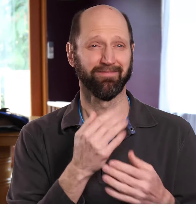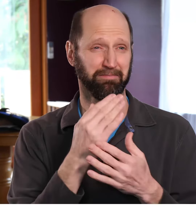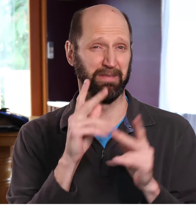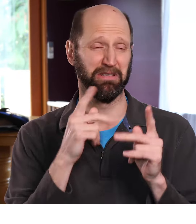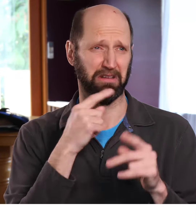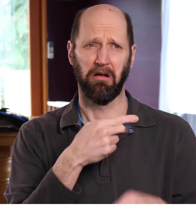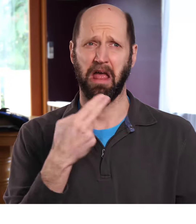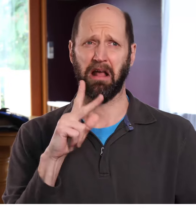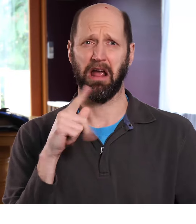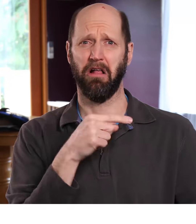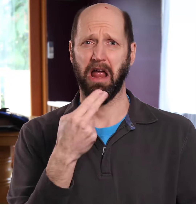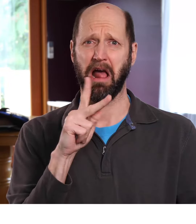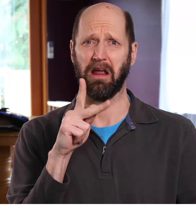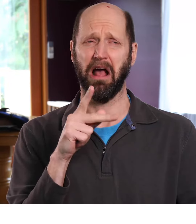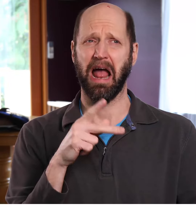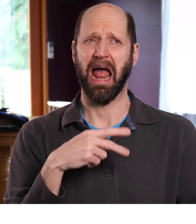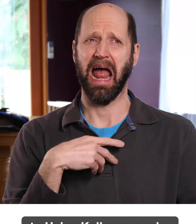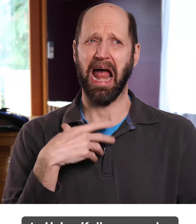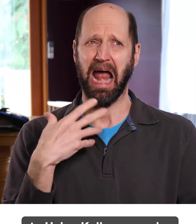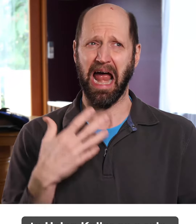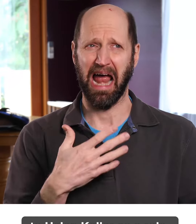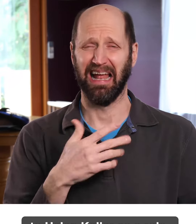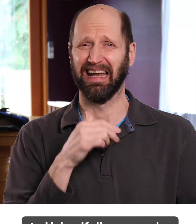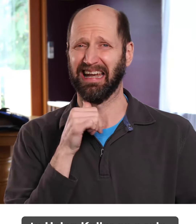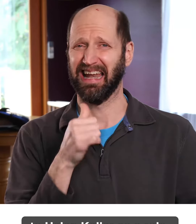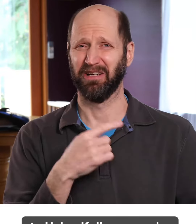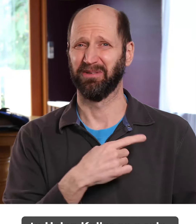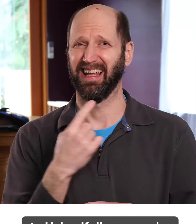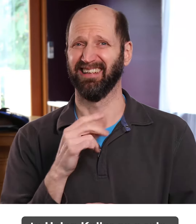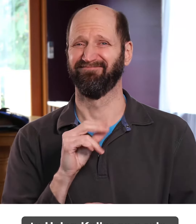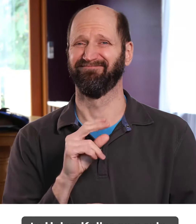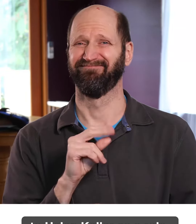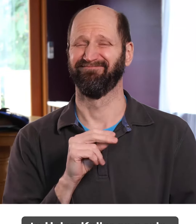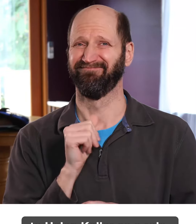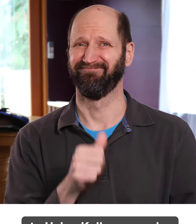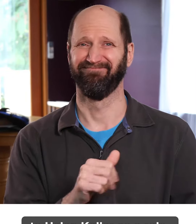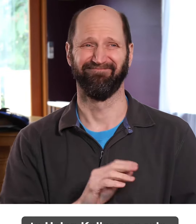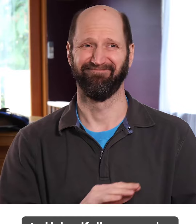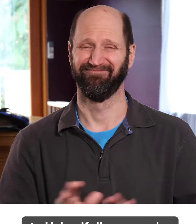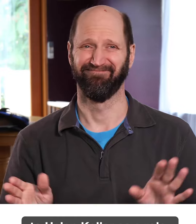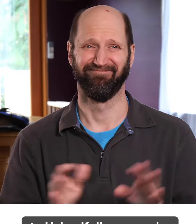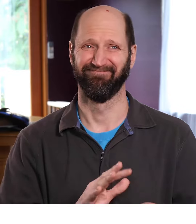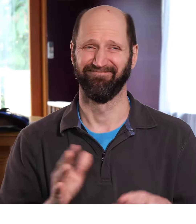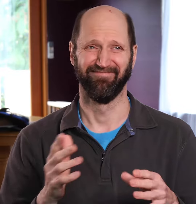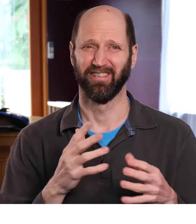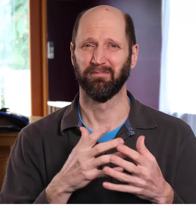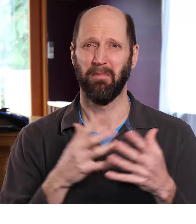was a missed opportunity. People would often direct me to Helen Keller as a role model, but she did not fit my experience. A new and